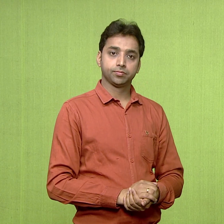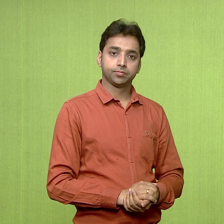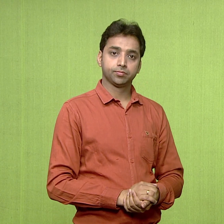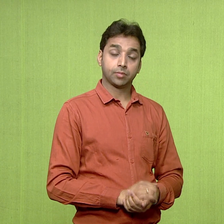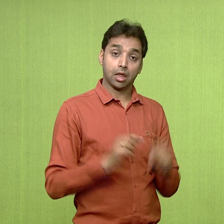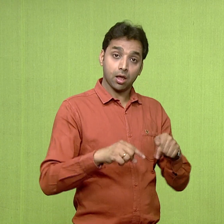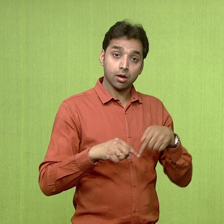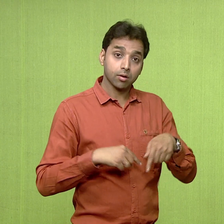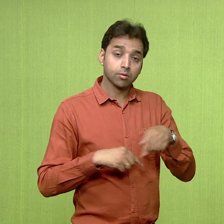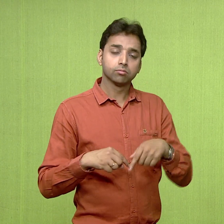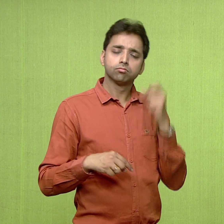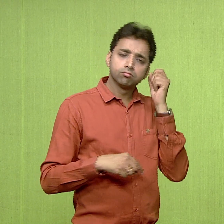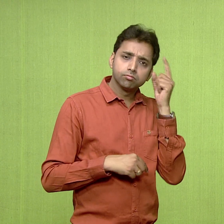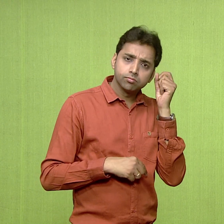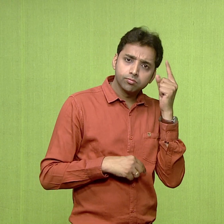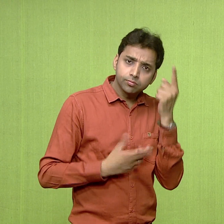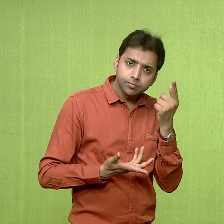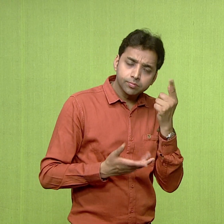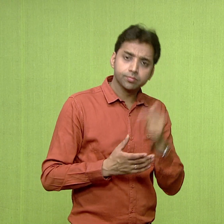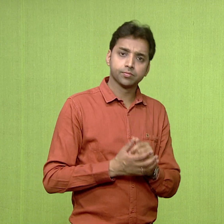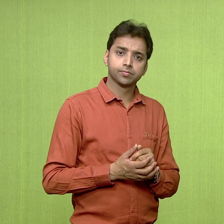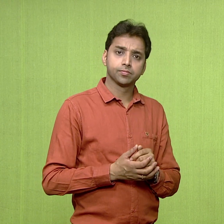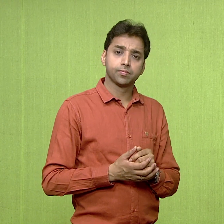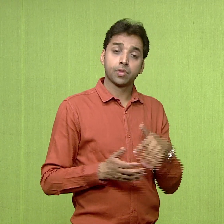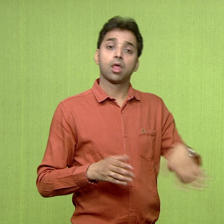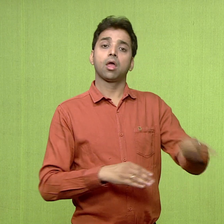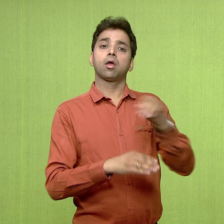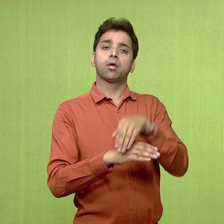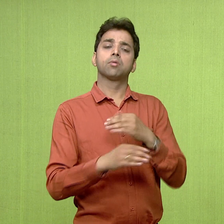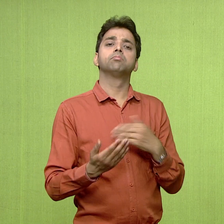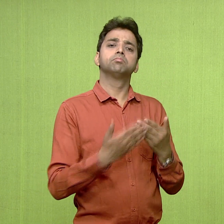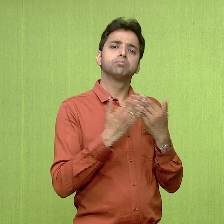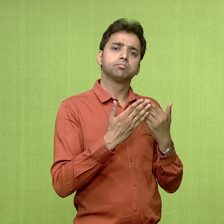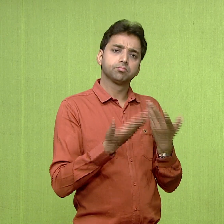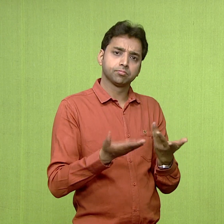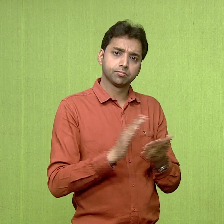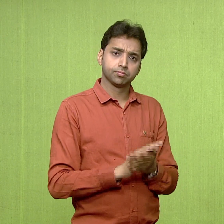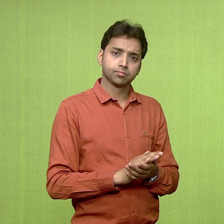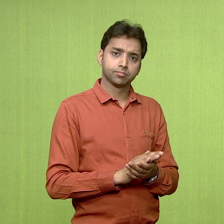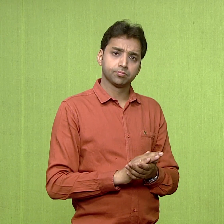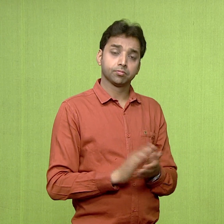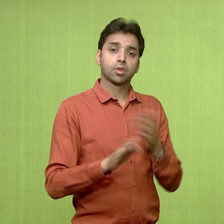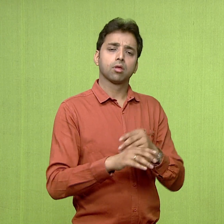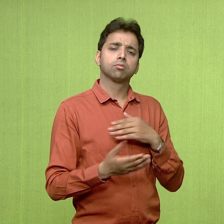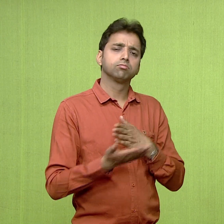Now that we understand about education, let us learn